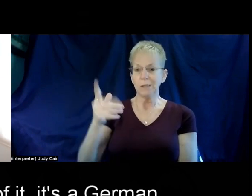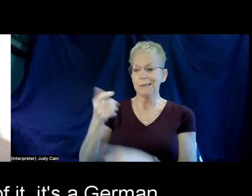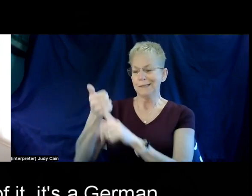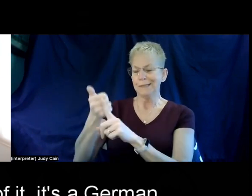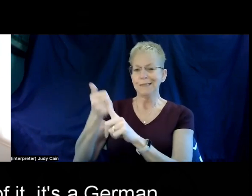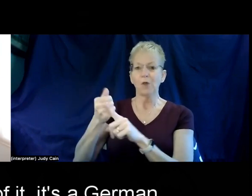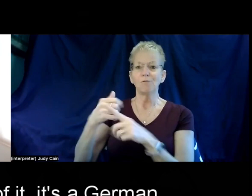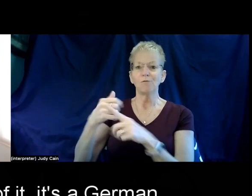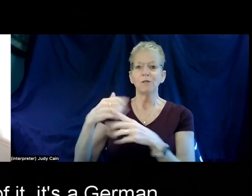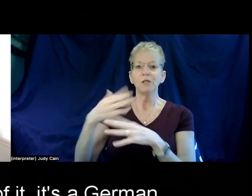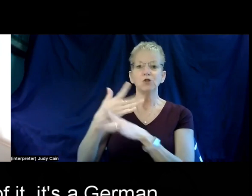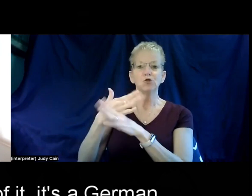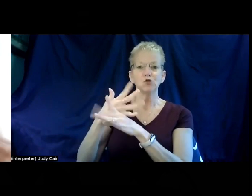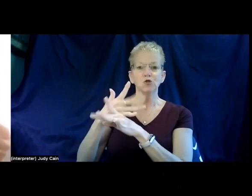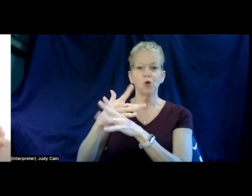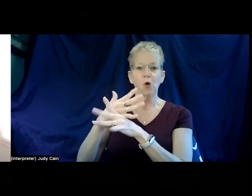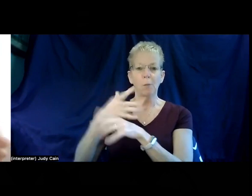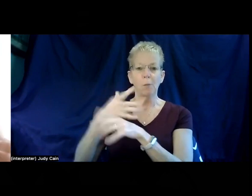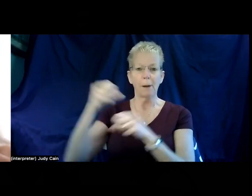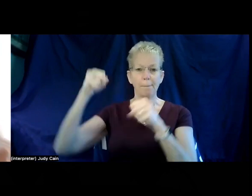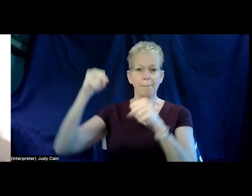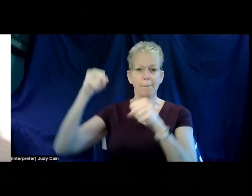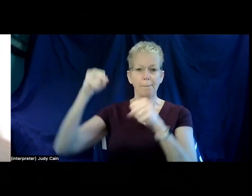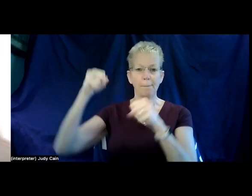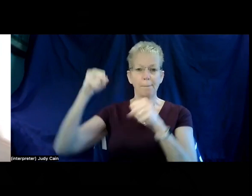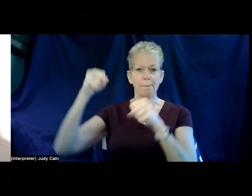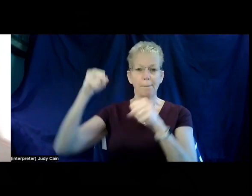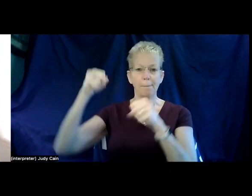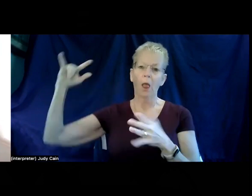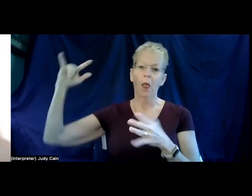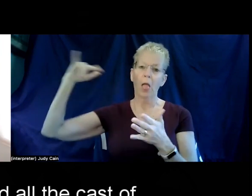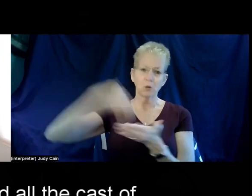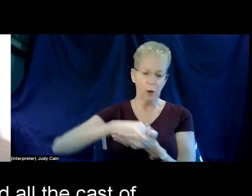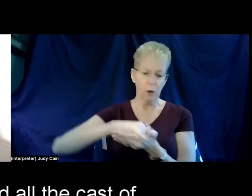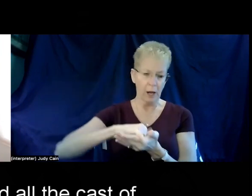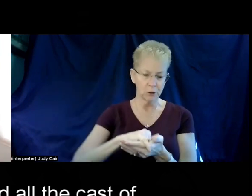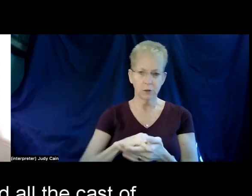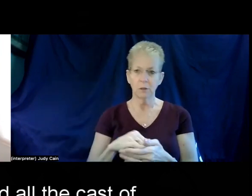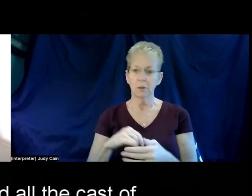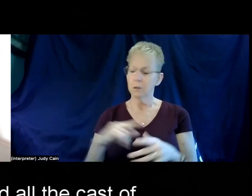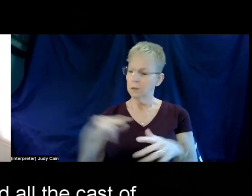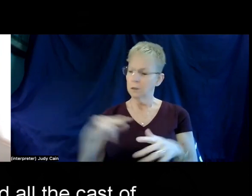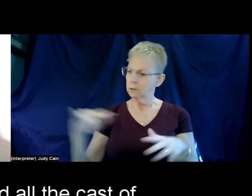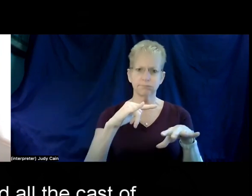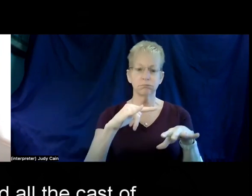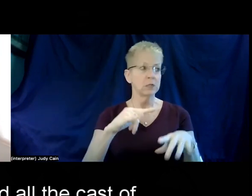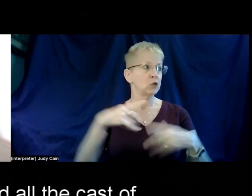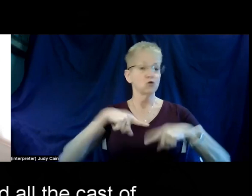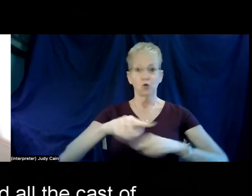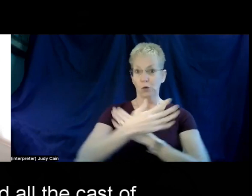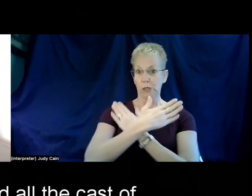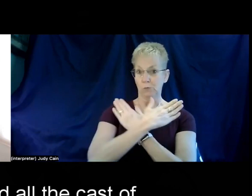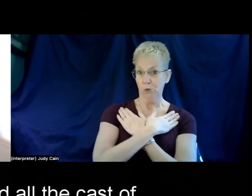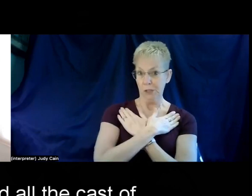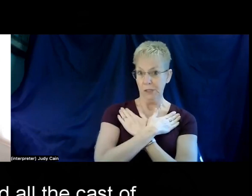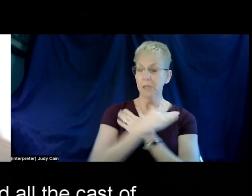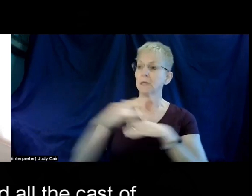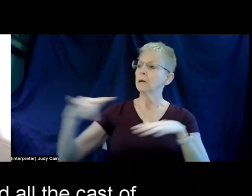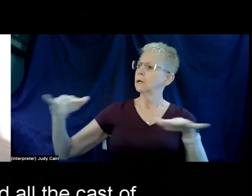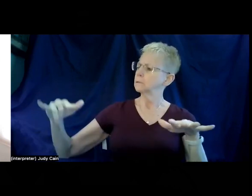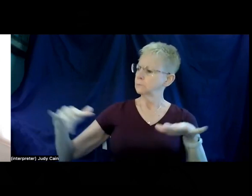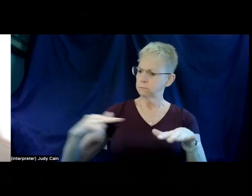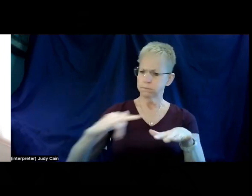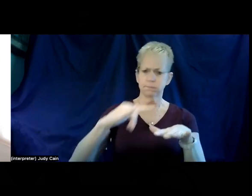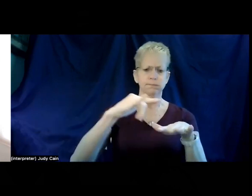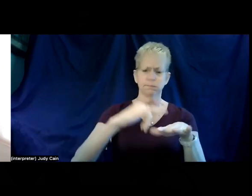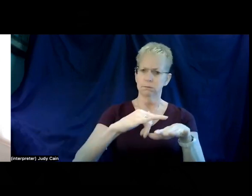that crashed during the Blitz and appeared while Billy and all the cast of characters were enjoying their